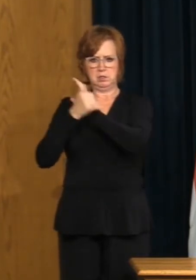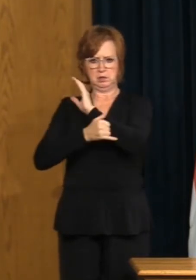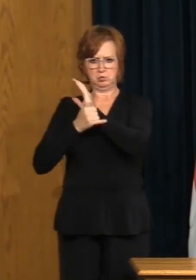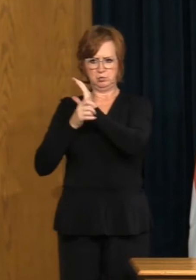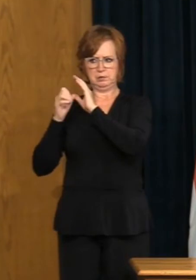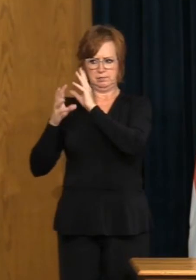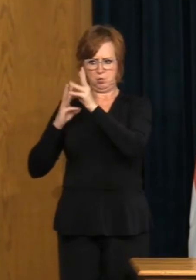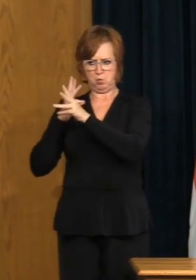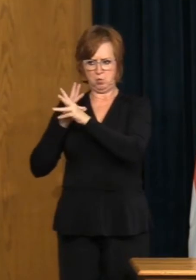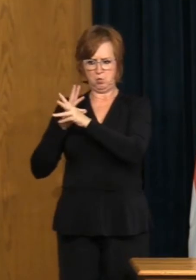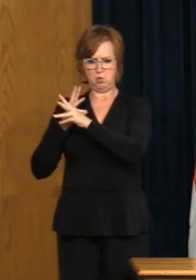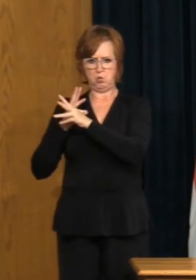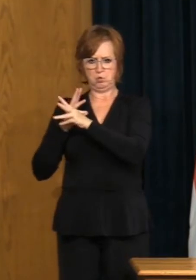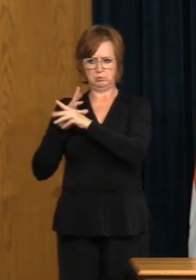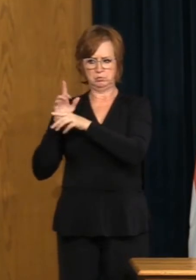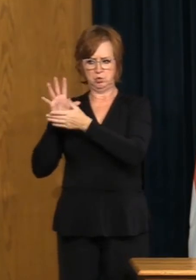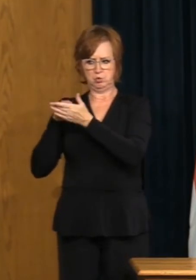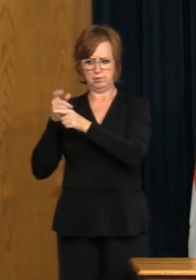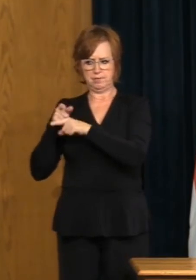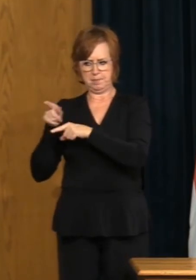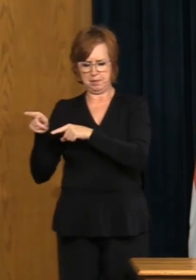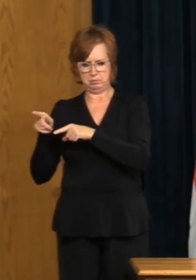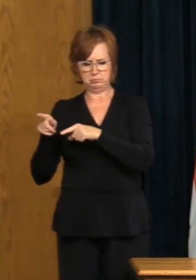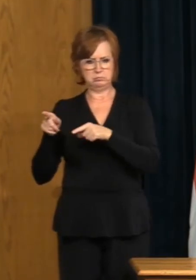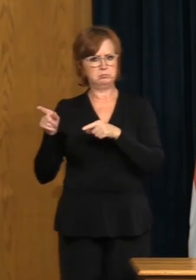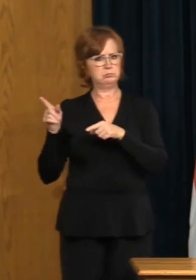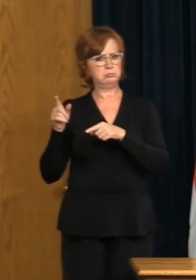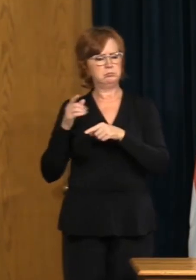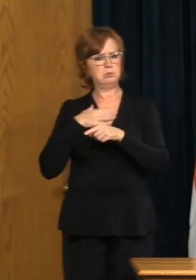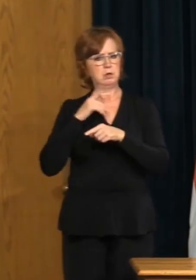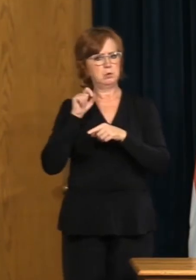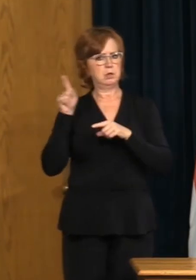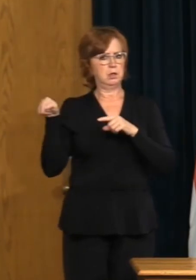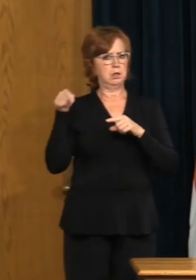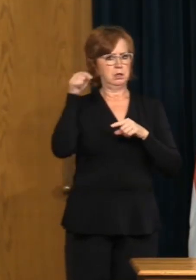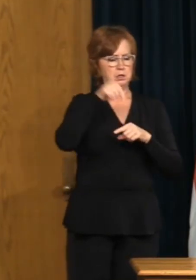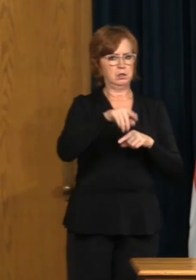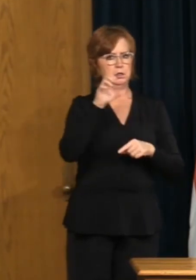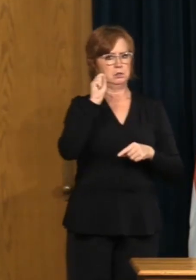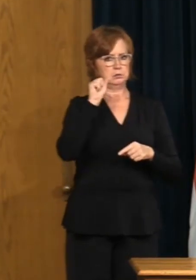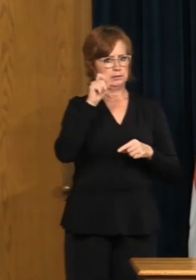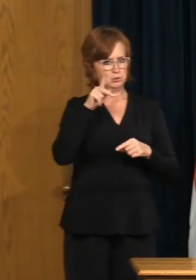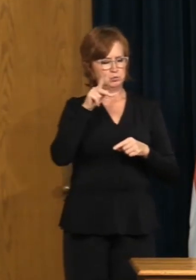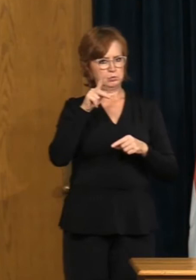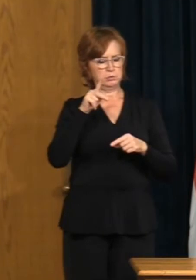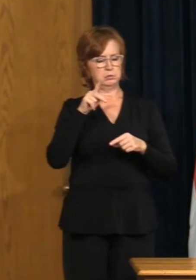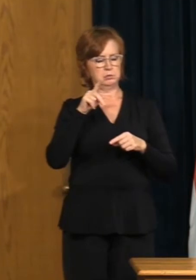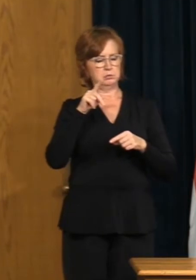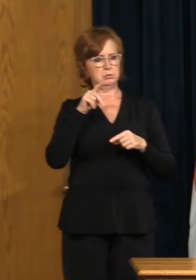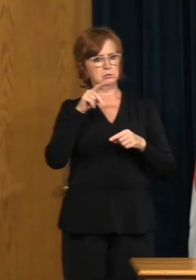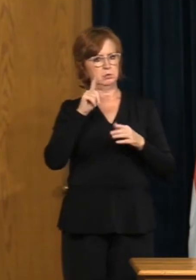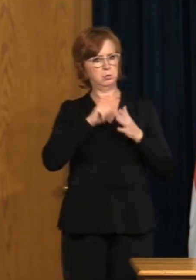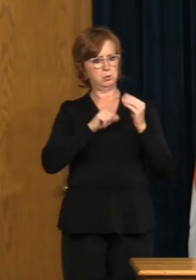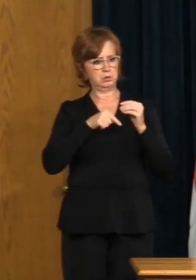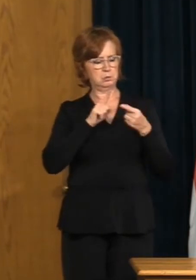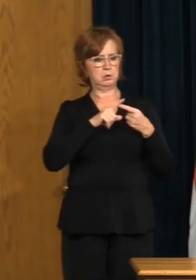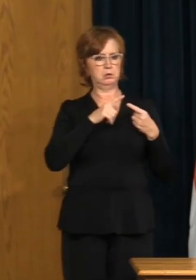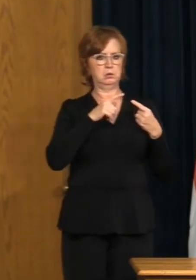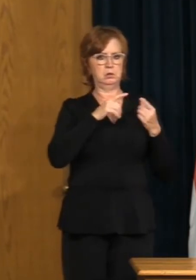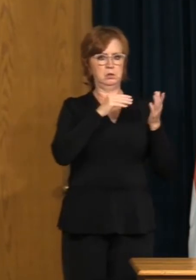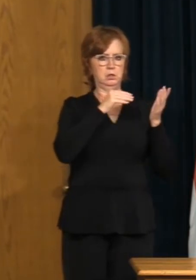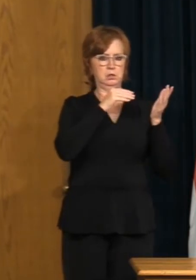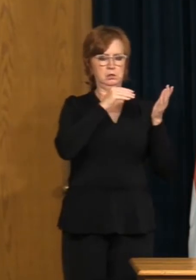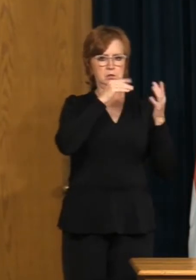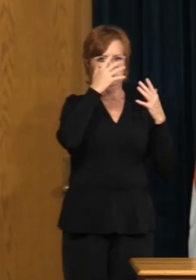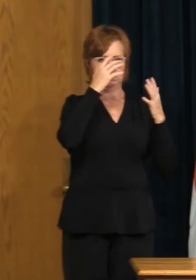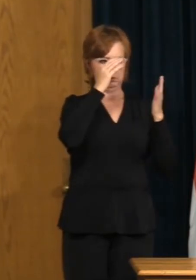wearing masks, and if there has been transmission while people are wearing masks? I'm thinking of healthcare facilities, restaurants,